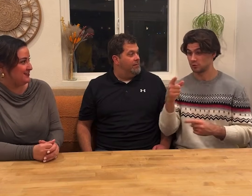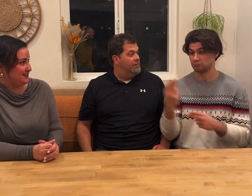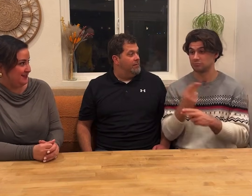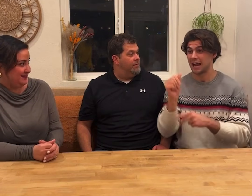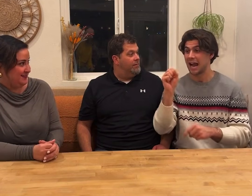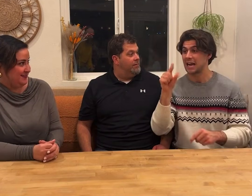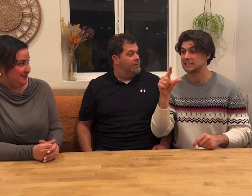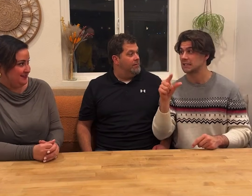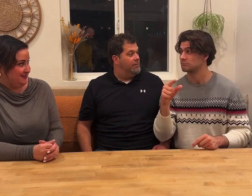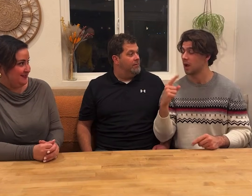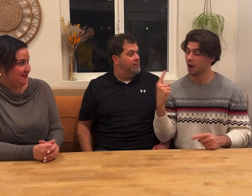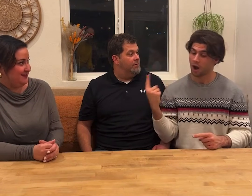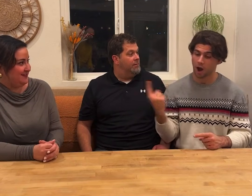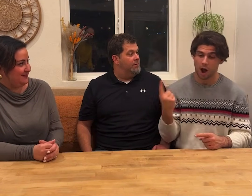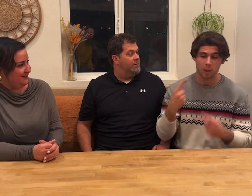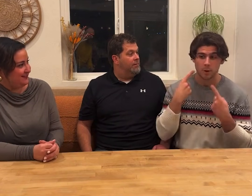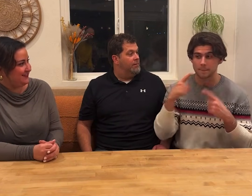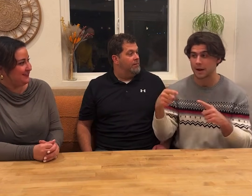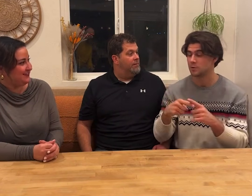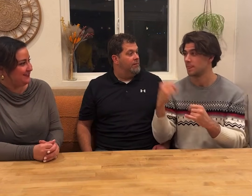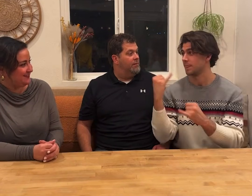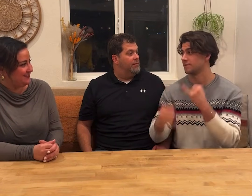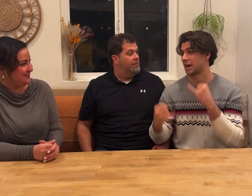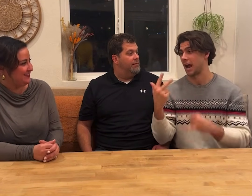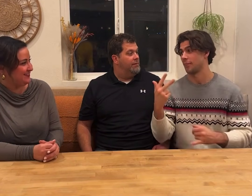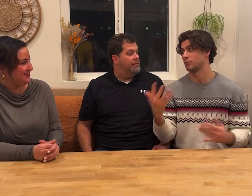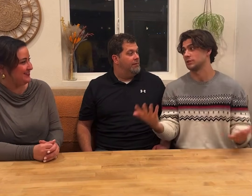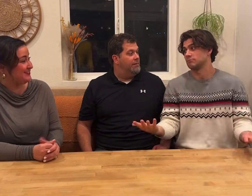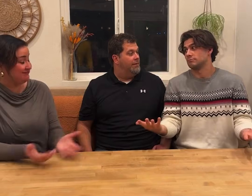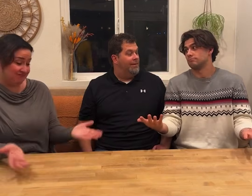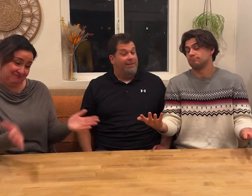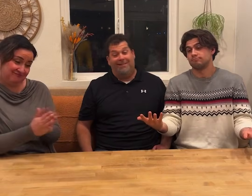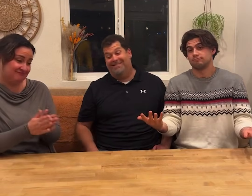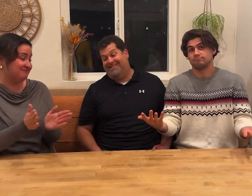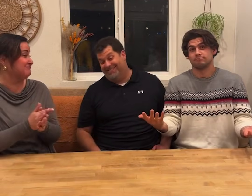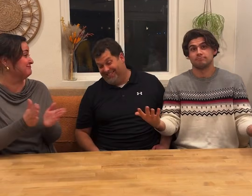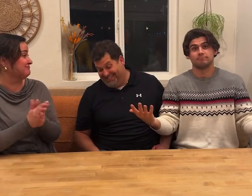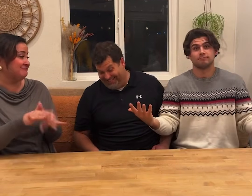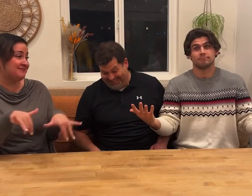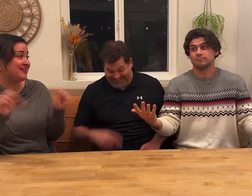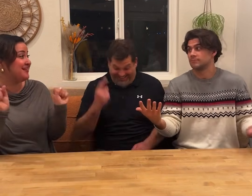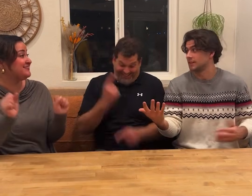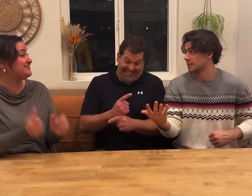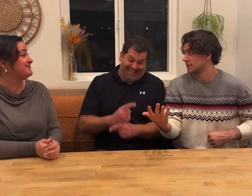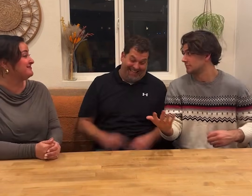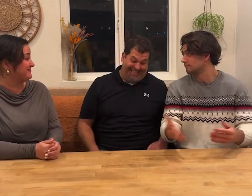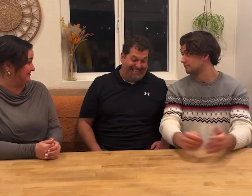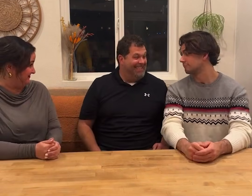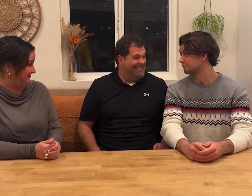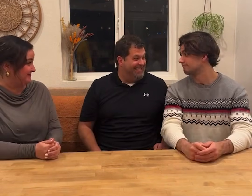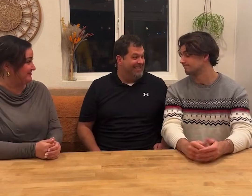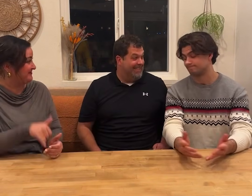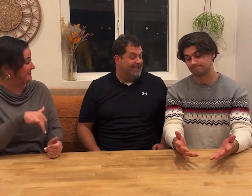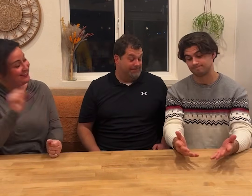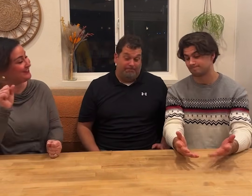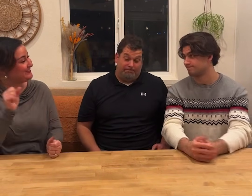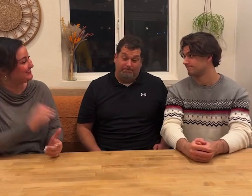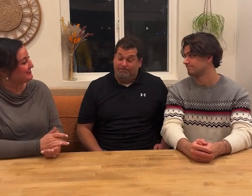If you know the team that uses ASL, right, we made it to the final three. Made it to the final three. That is right.